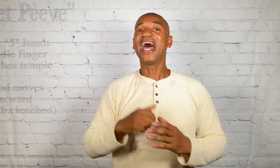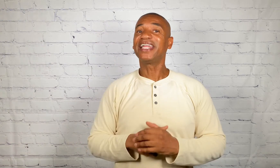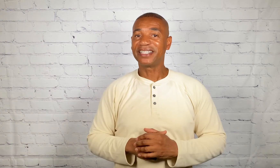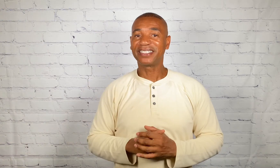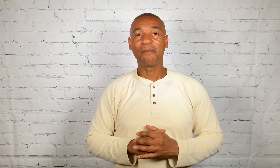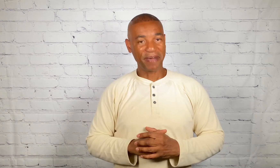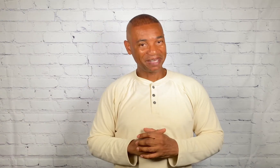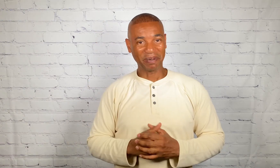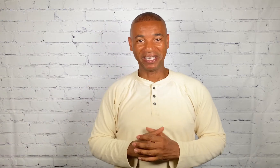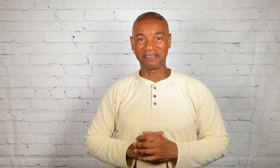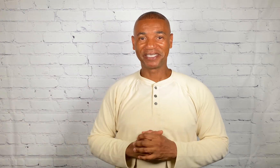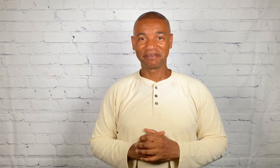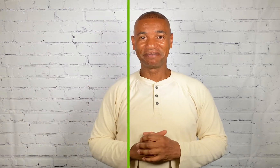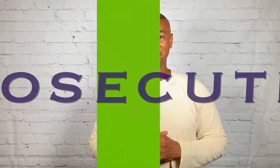That is pet peeve.